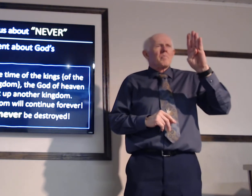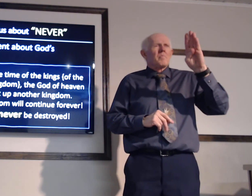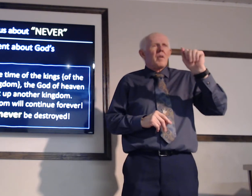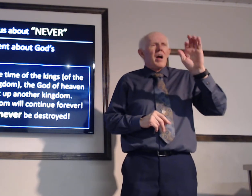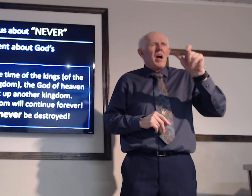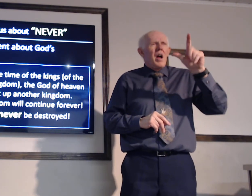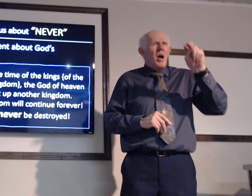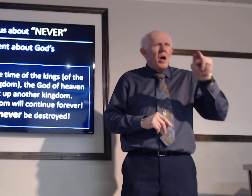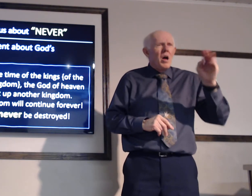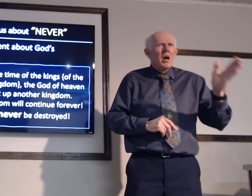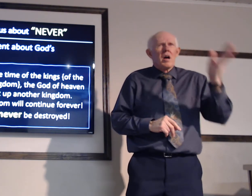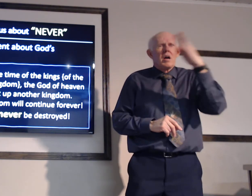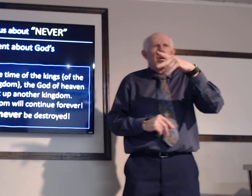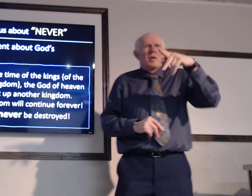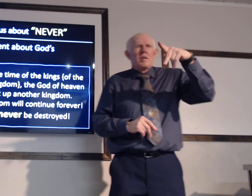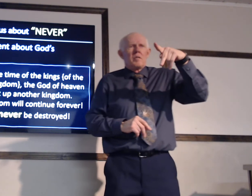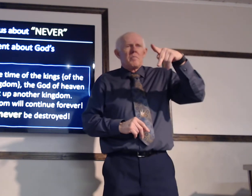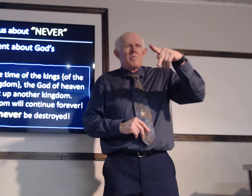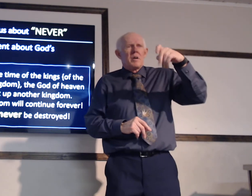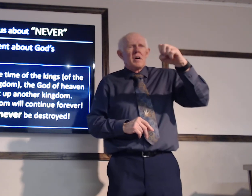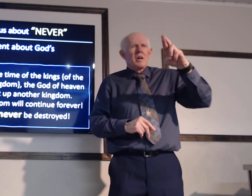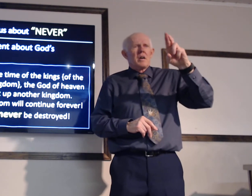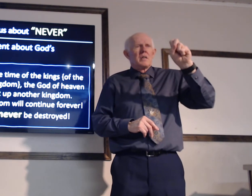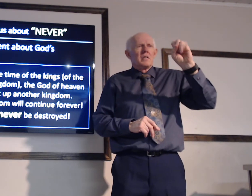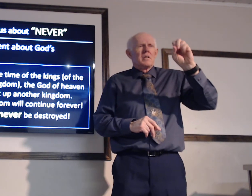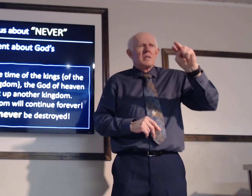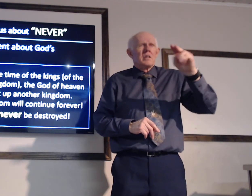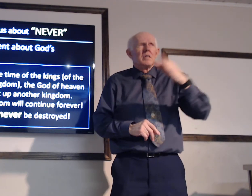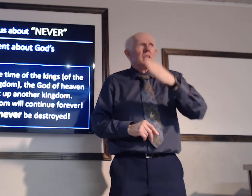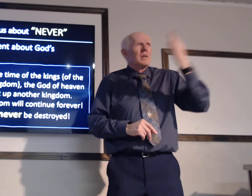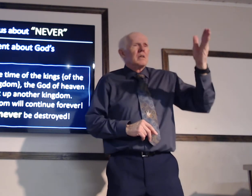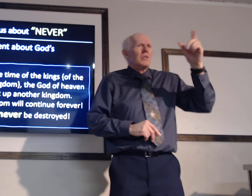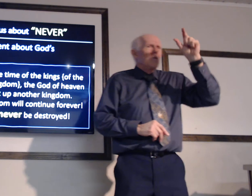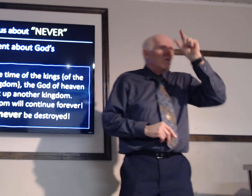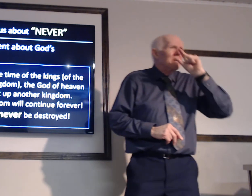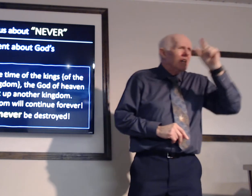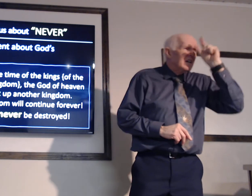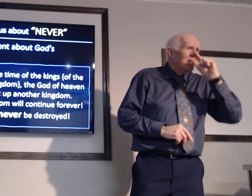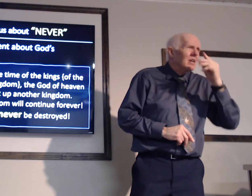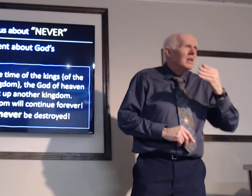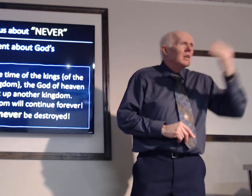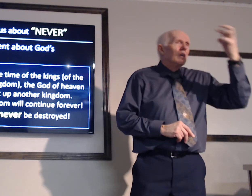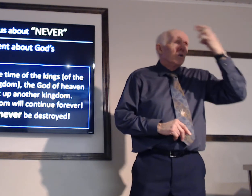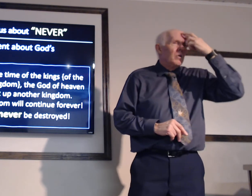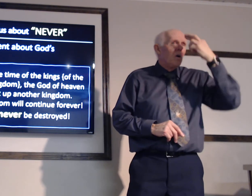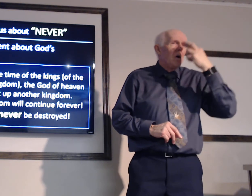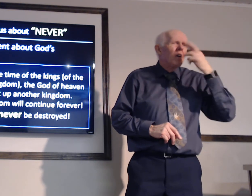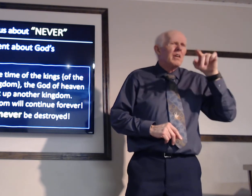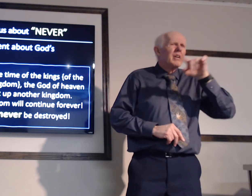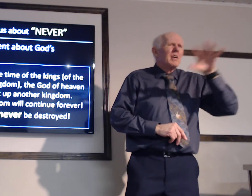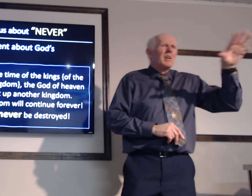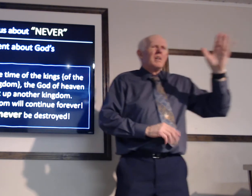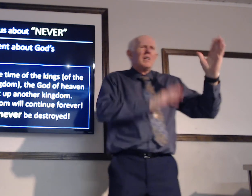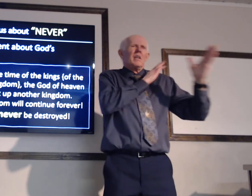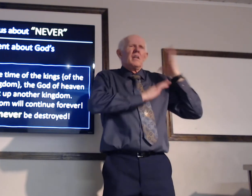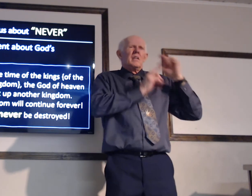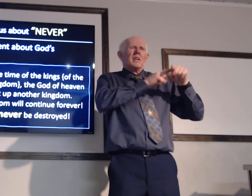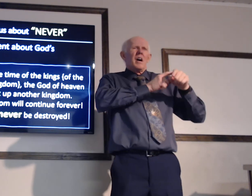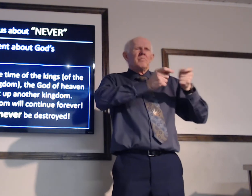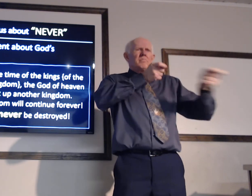talking about Babylon and Persia and Greece and Rome. A